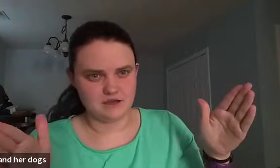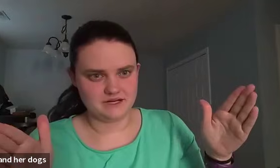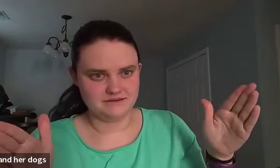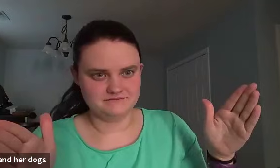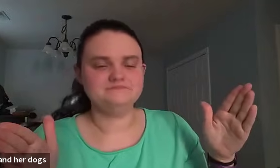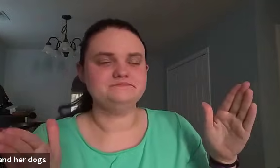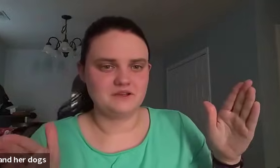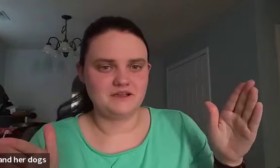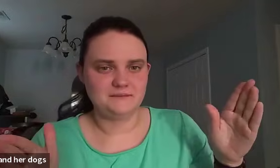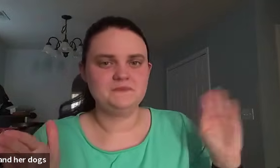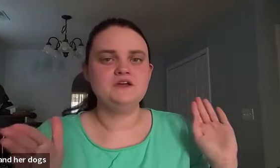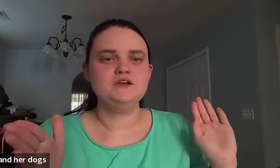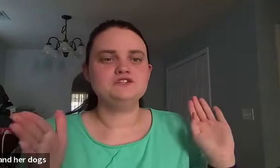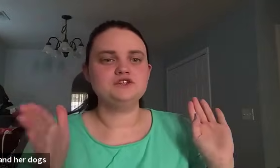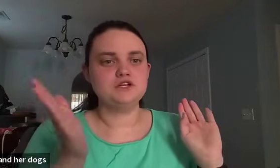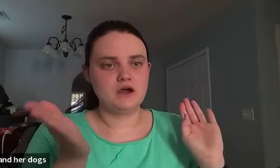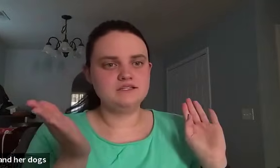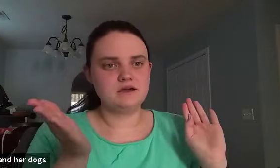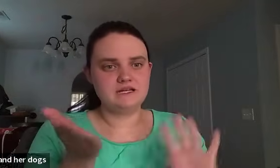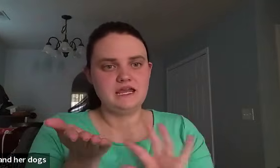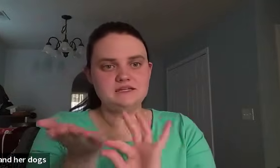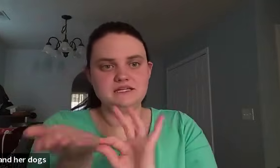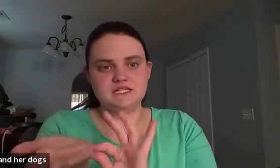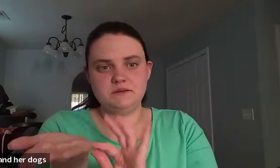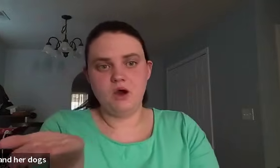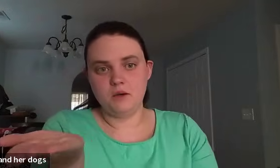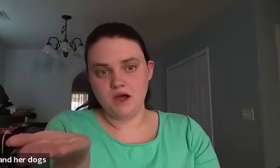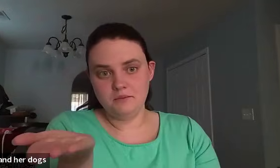non-dominant. All right. So your non-dominant hand needs to be palm up.